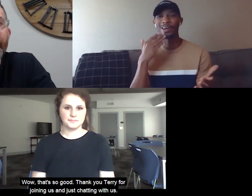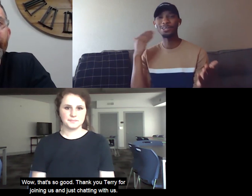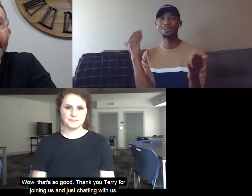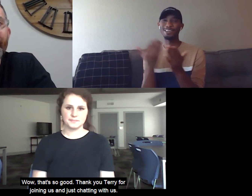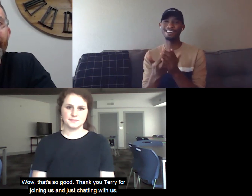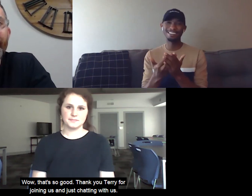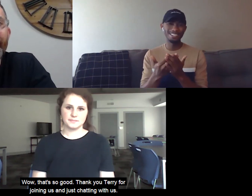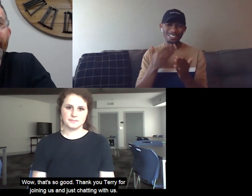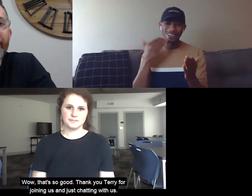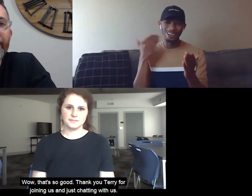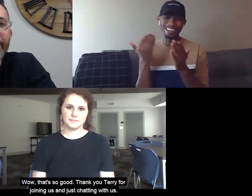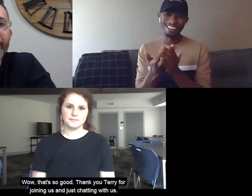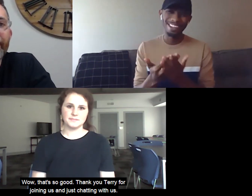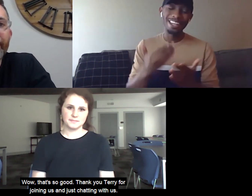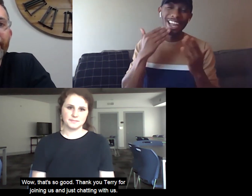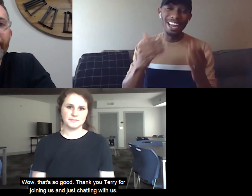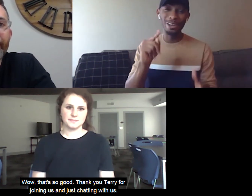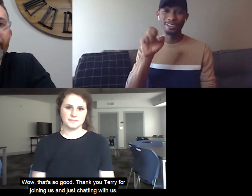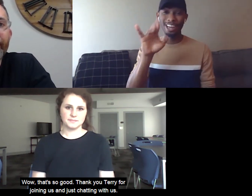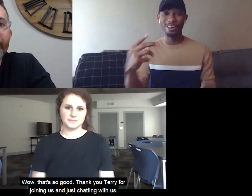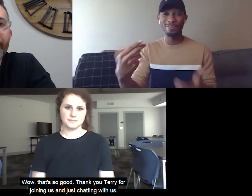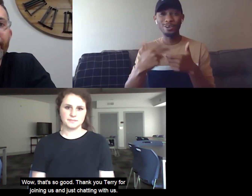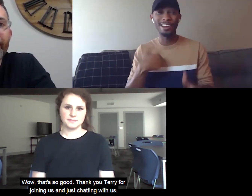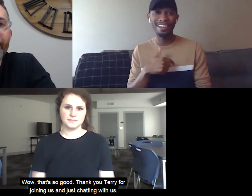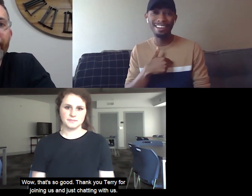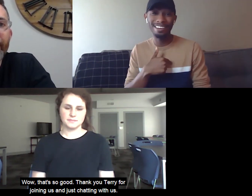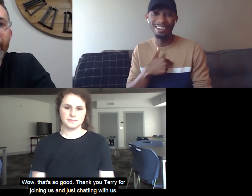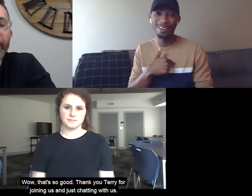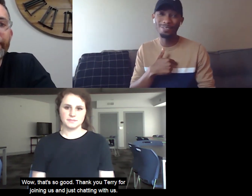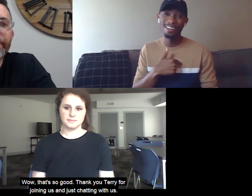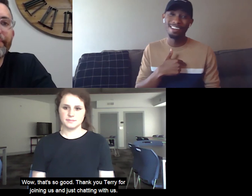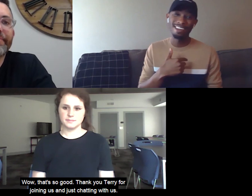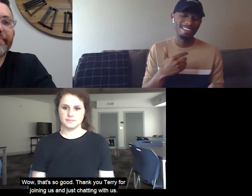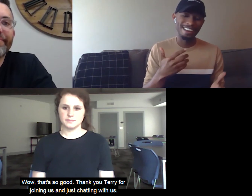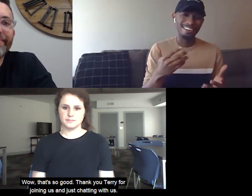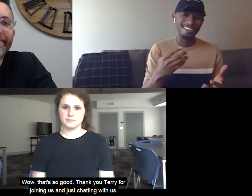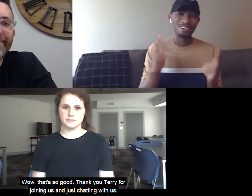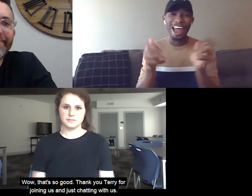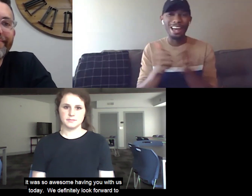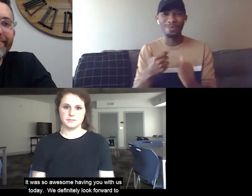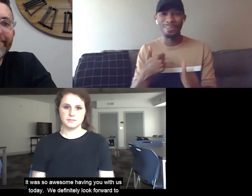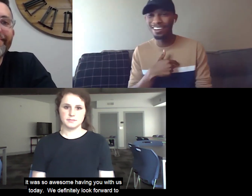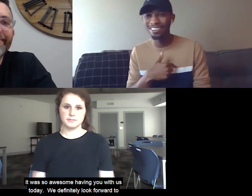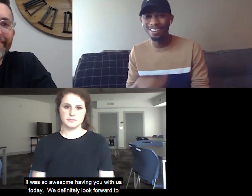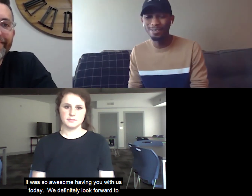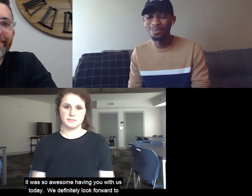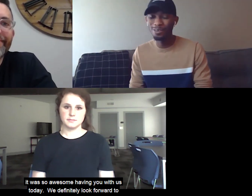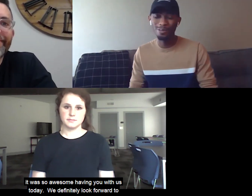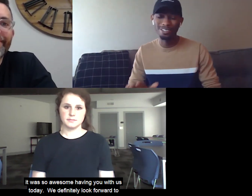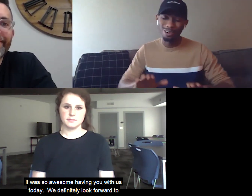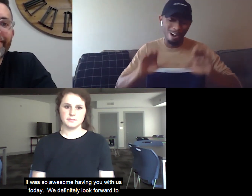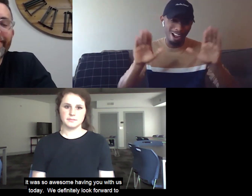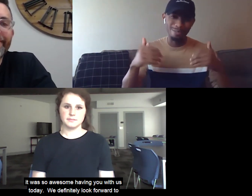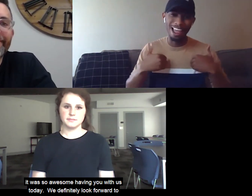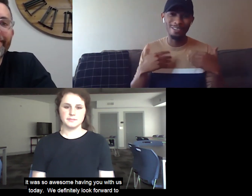Wow, that was so good. So good. Thank you, Terry, for joining us and just chatting with us. It